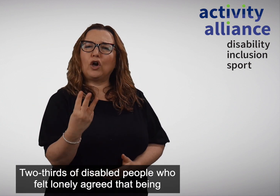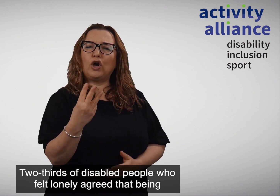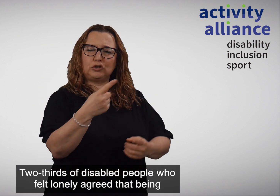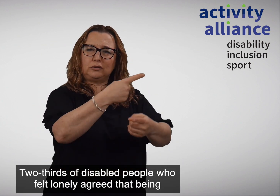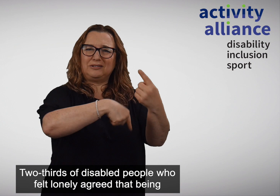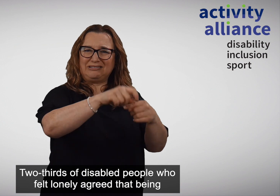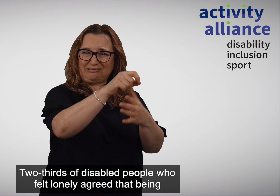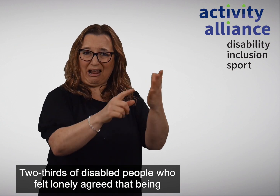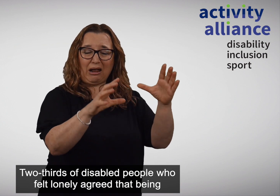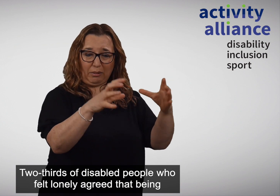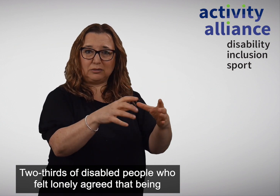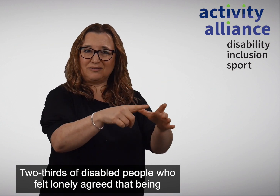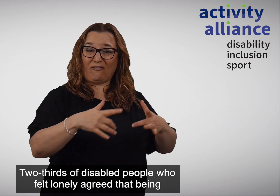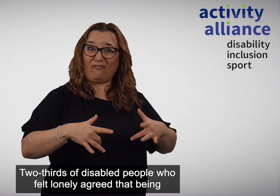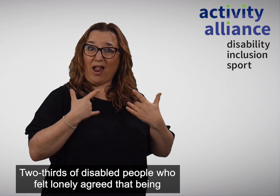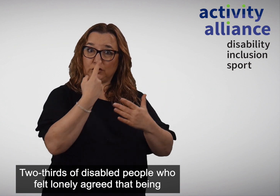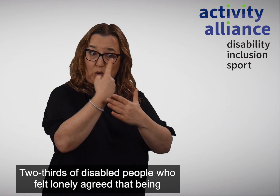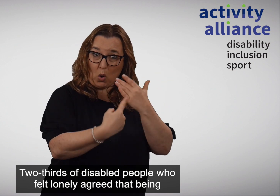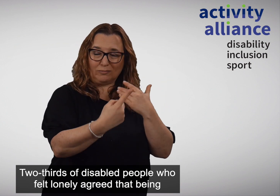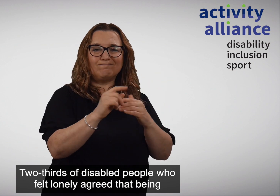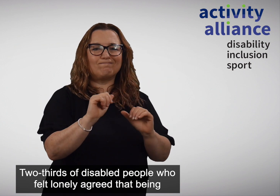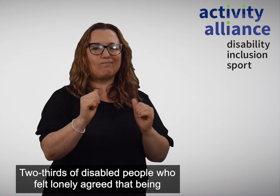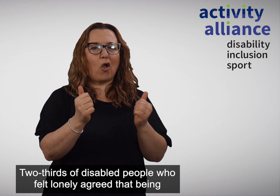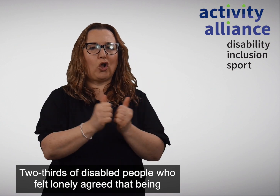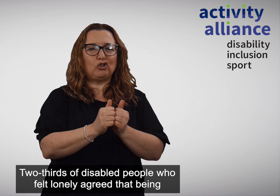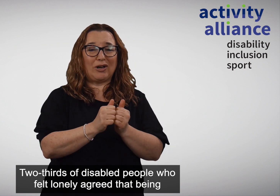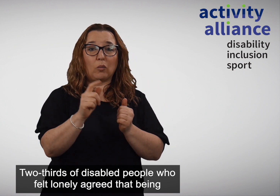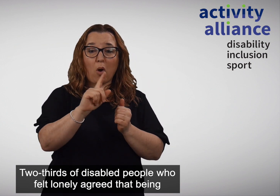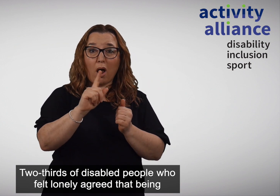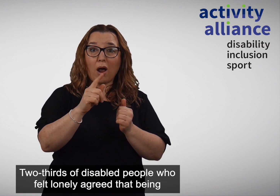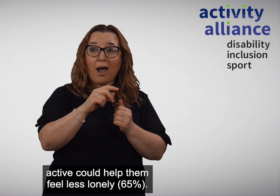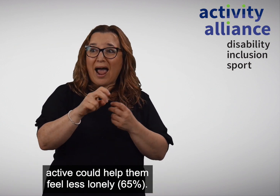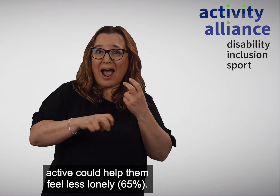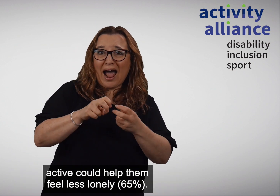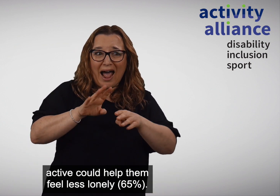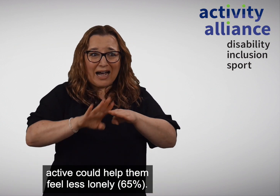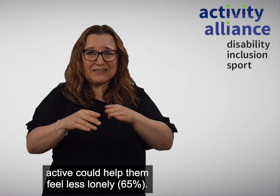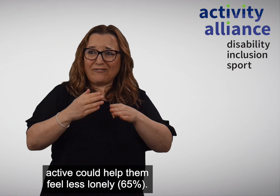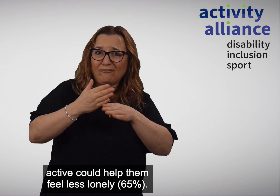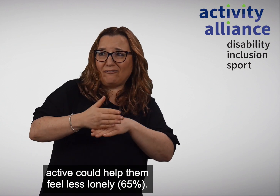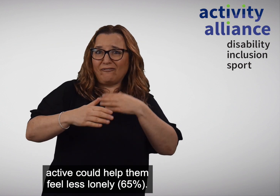2/3 of disabled people who felt lonely agreed that being active could help them feel less lonely.